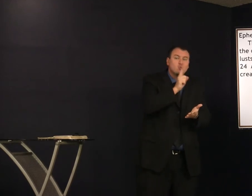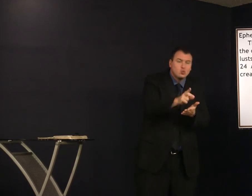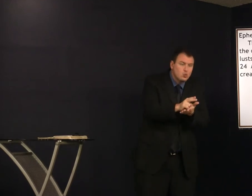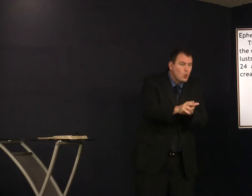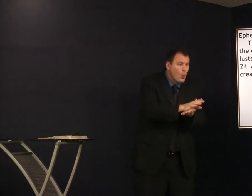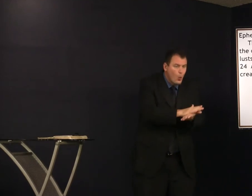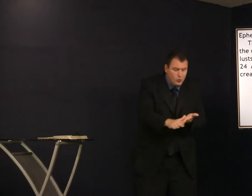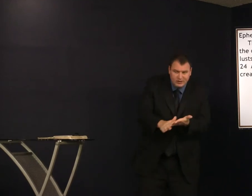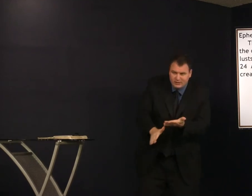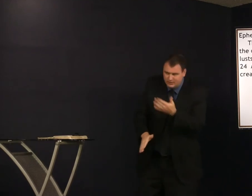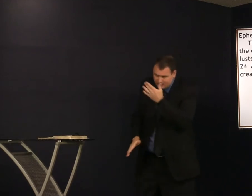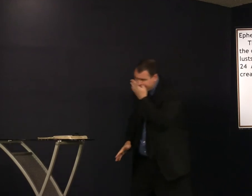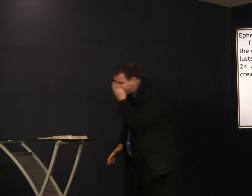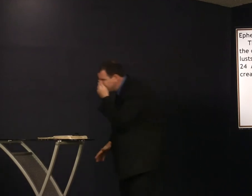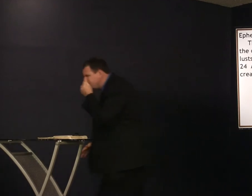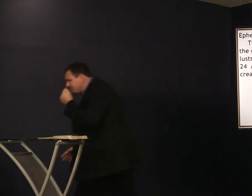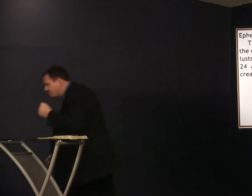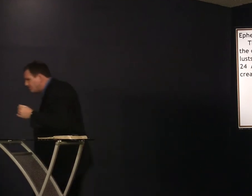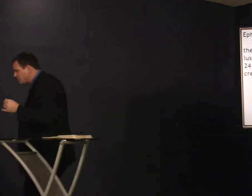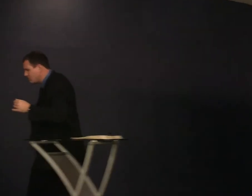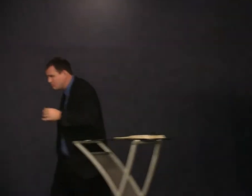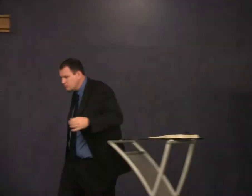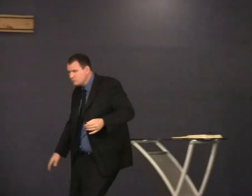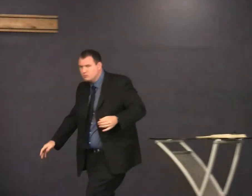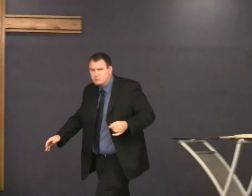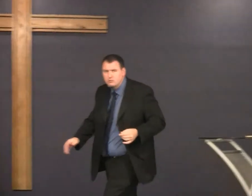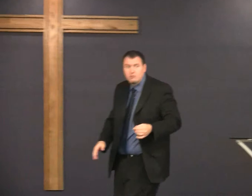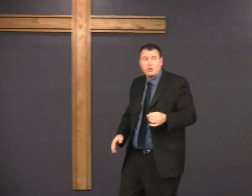which after God is created in righteousness and true holiness.